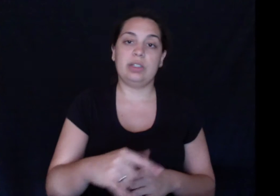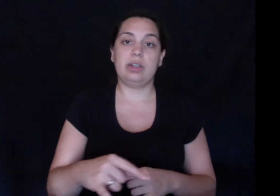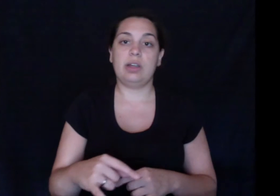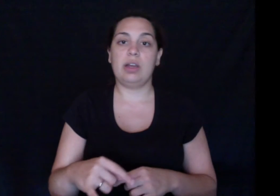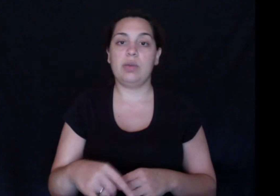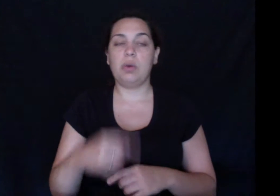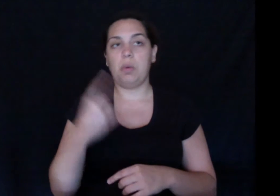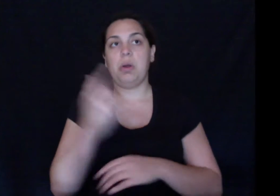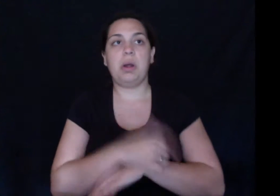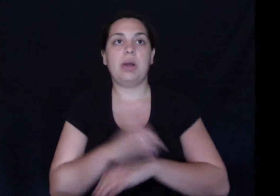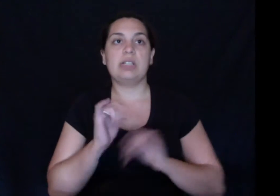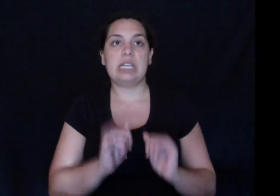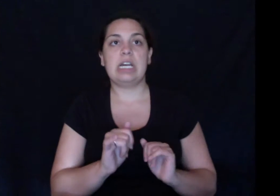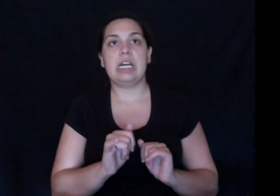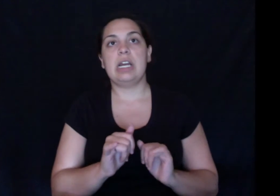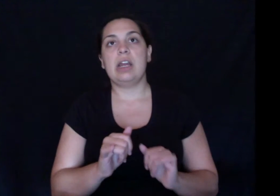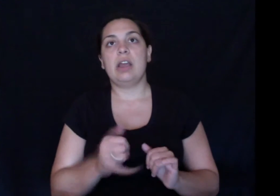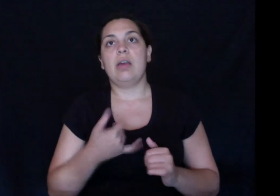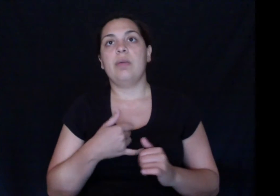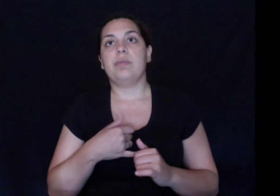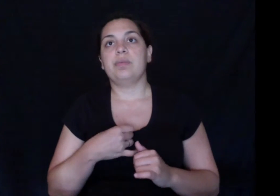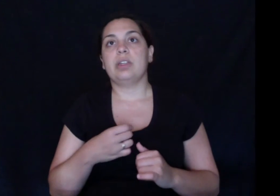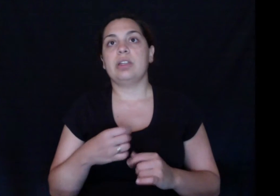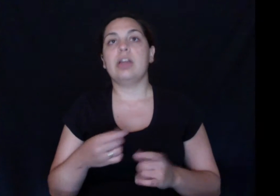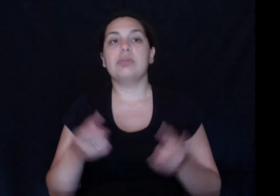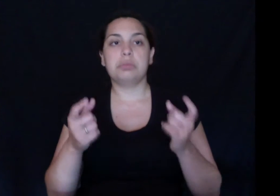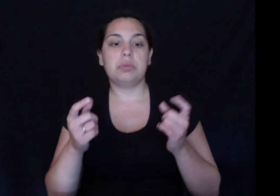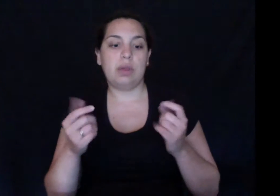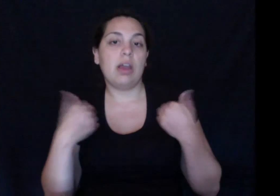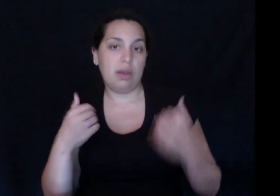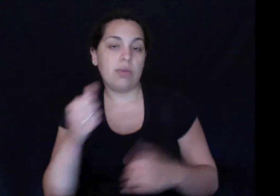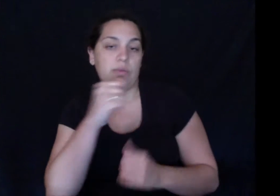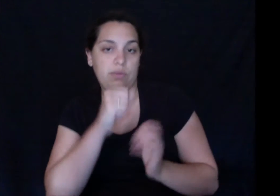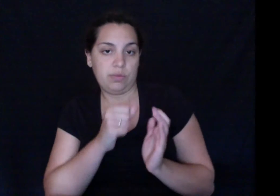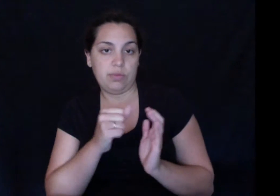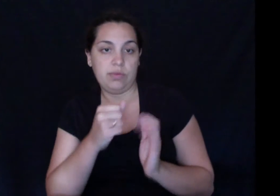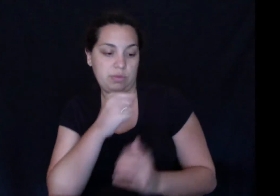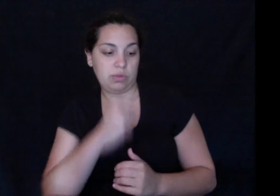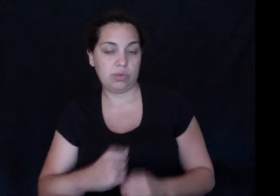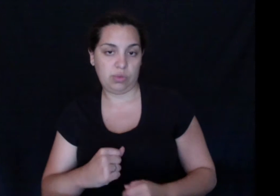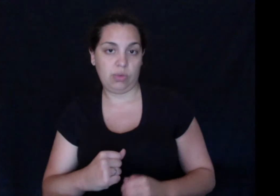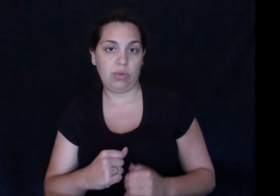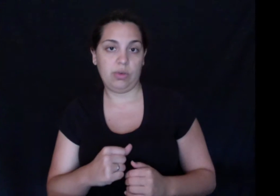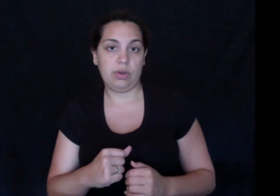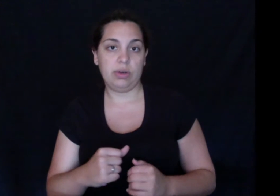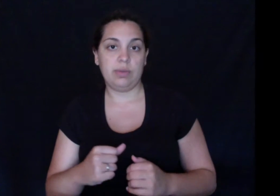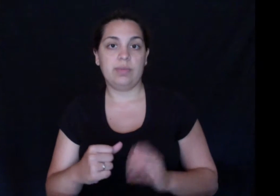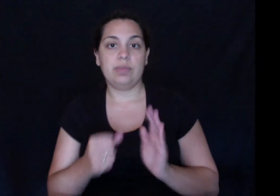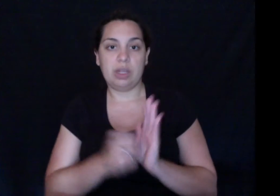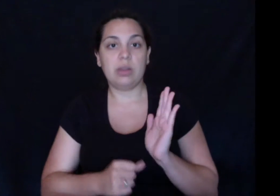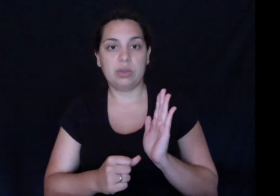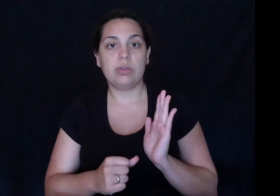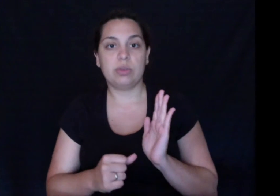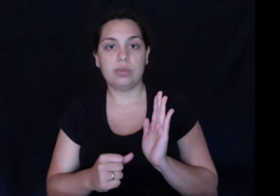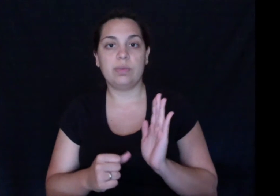to meet the recipient of his bone marrow transplant. But to Zach, that wasn't the point of any of this. I never met him. DKMS Americas has